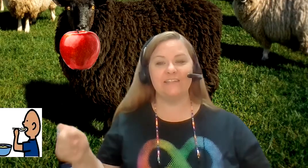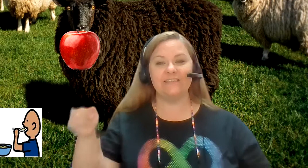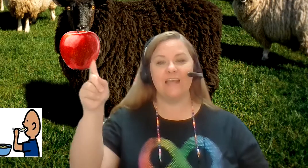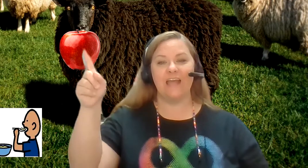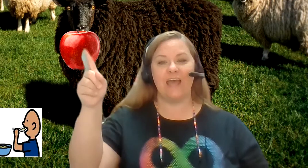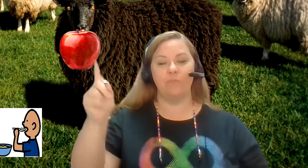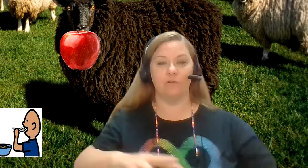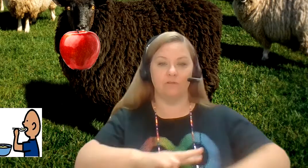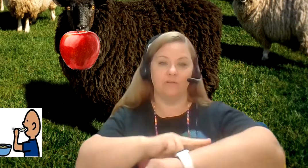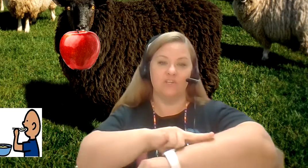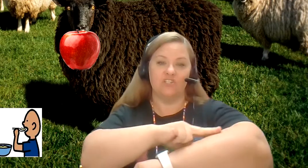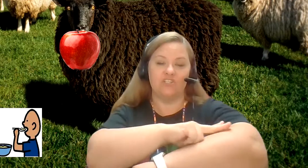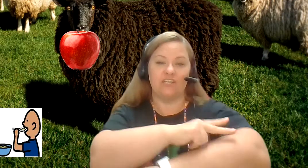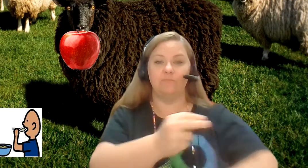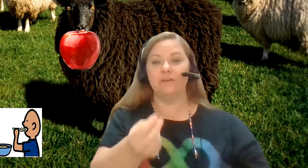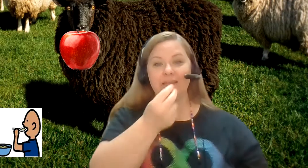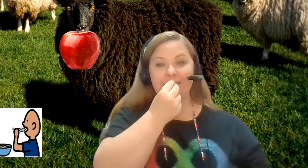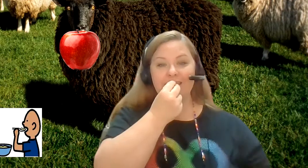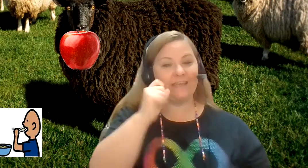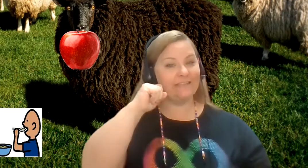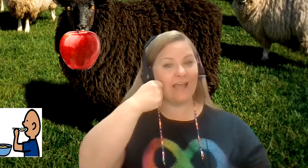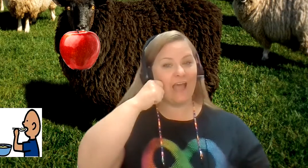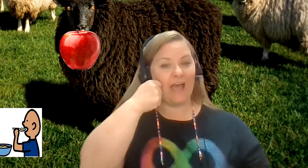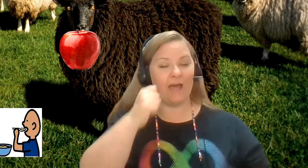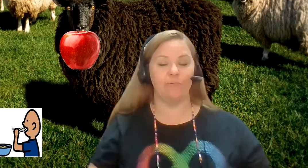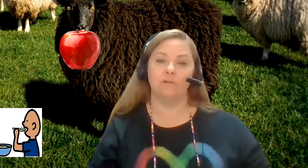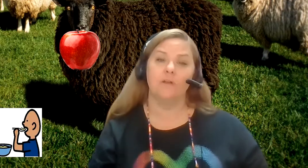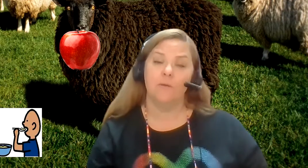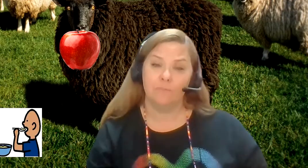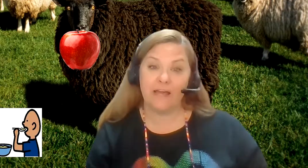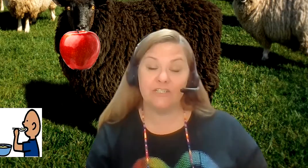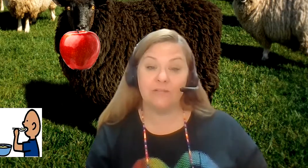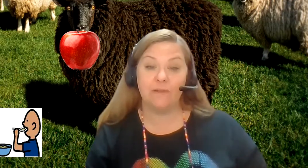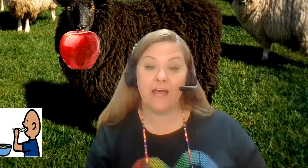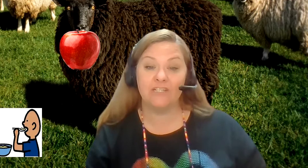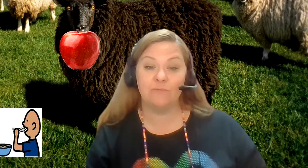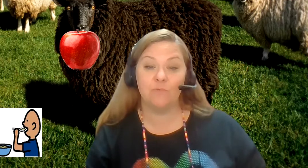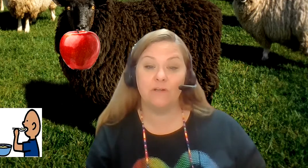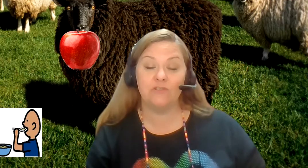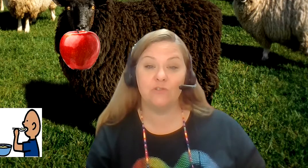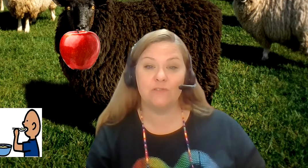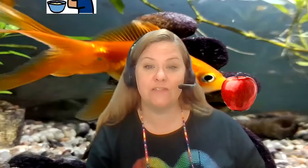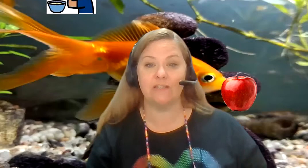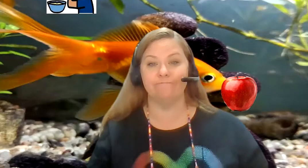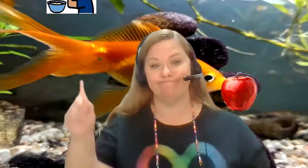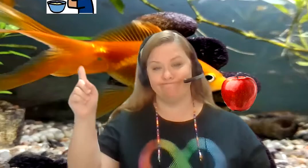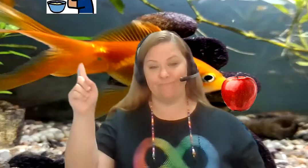eat apple. Sheep, eat apple. Black sheep, what do you see?